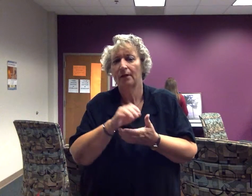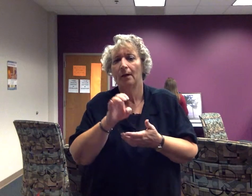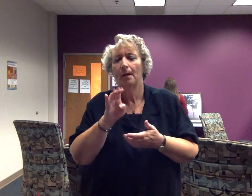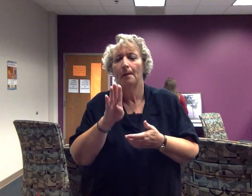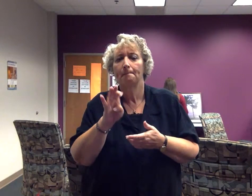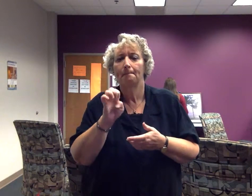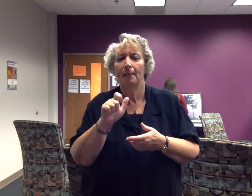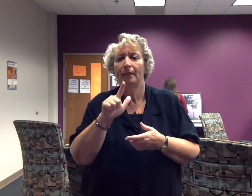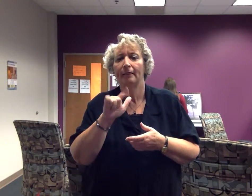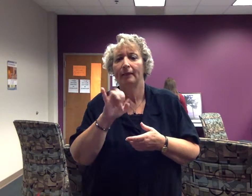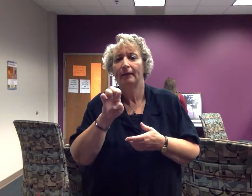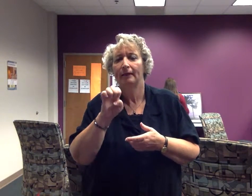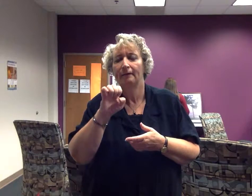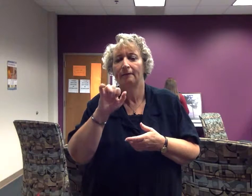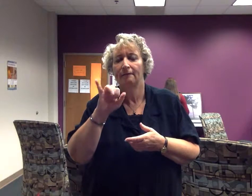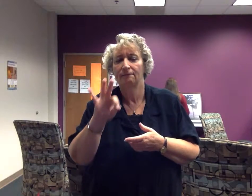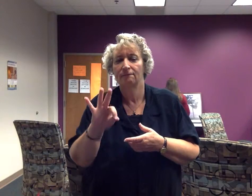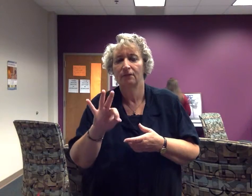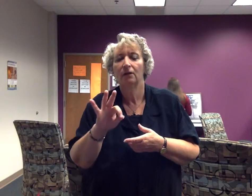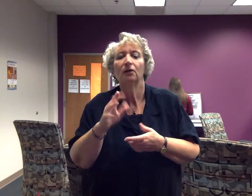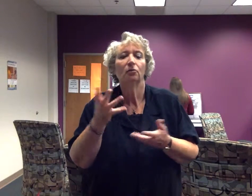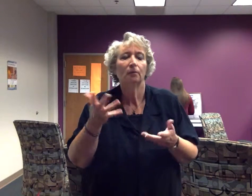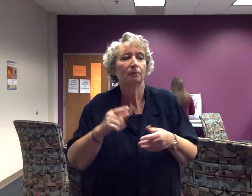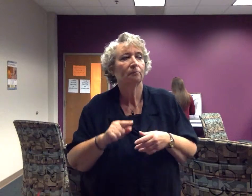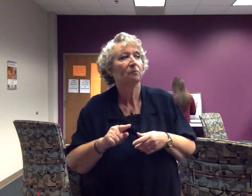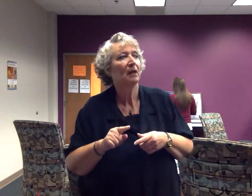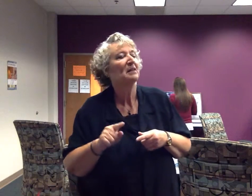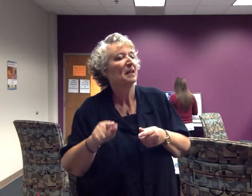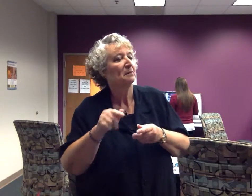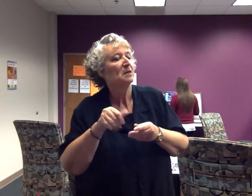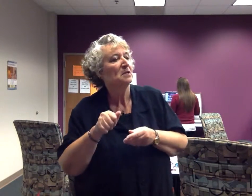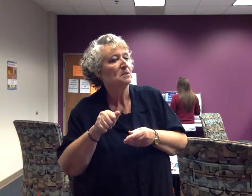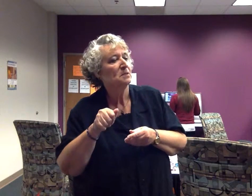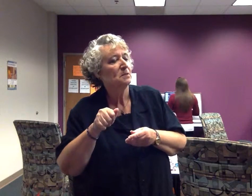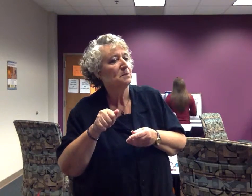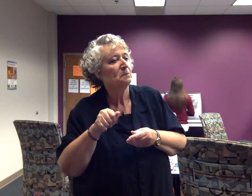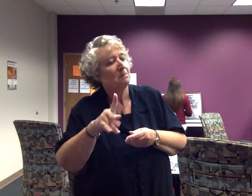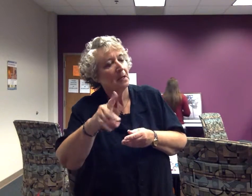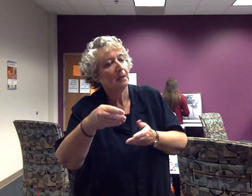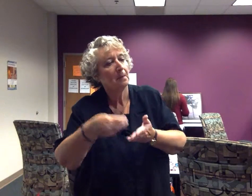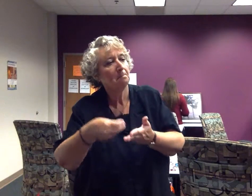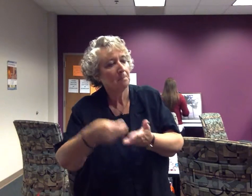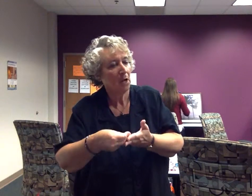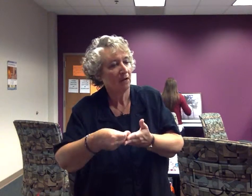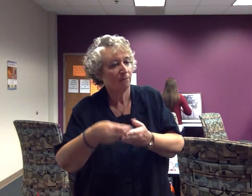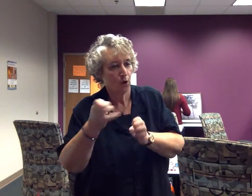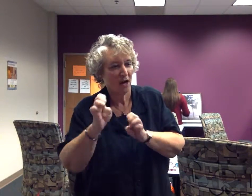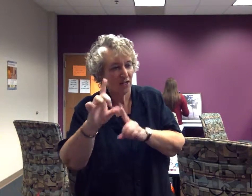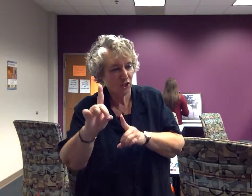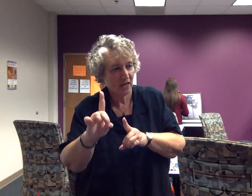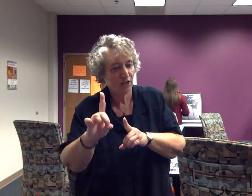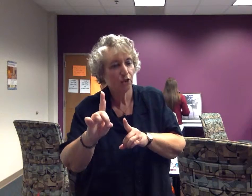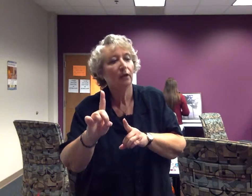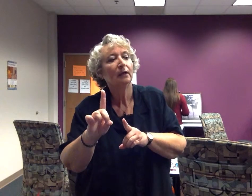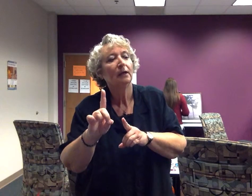they think that if they spend more money on education, more students will pursue further education and try to be